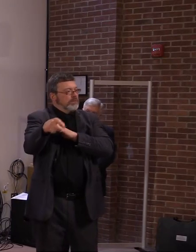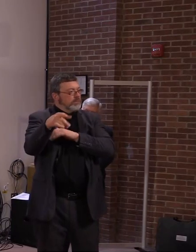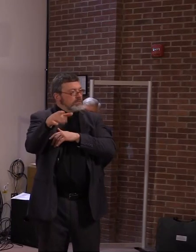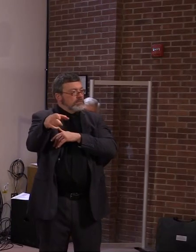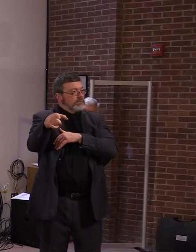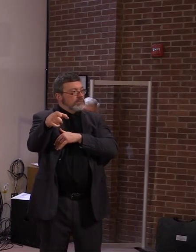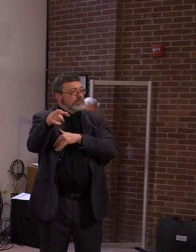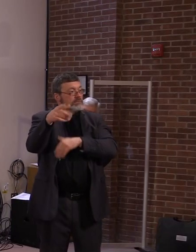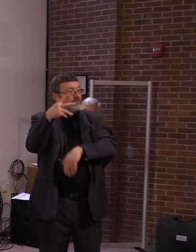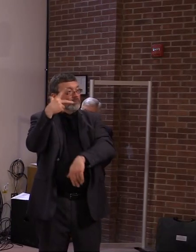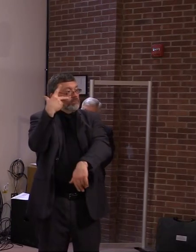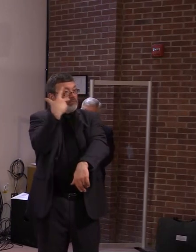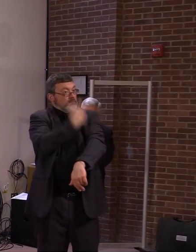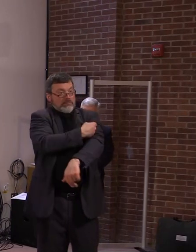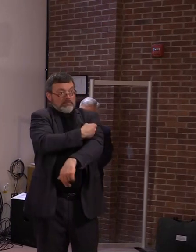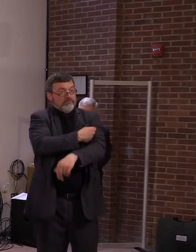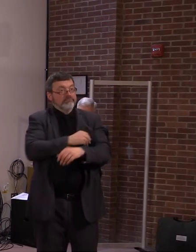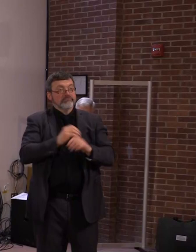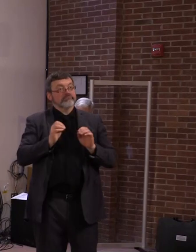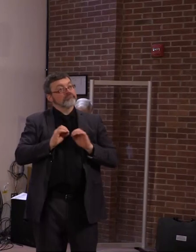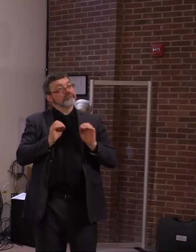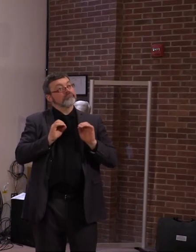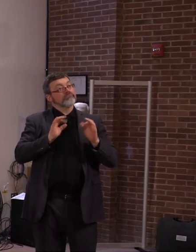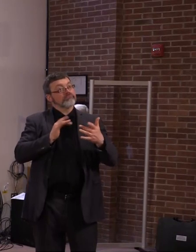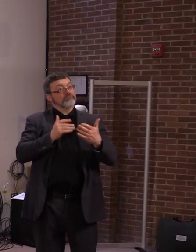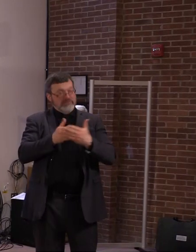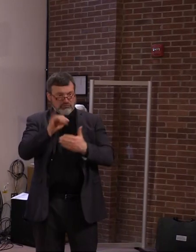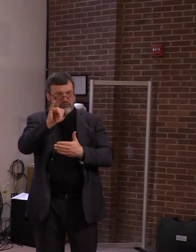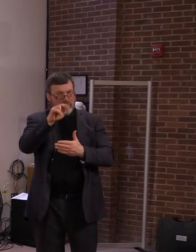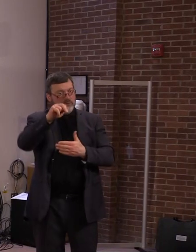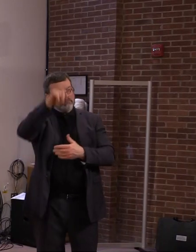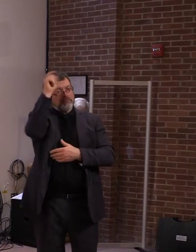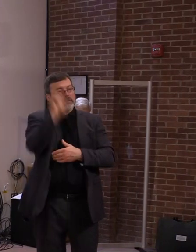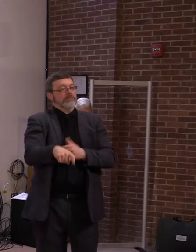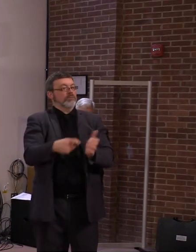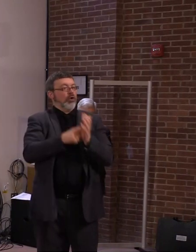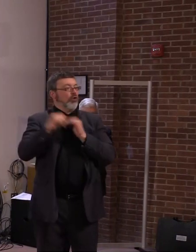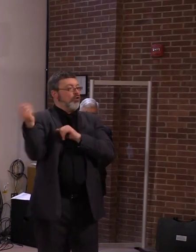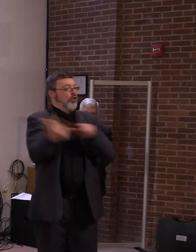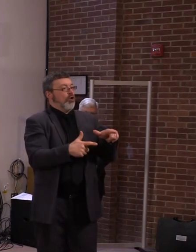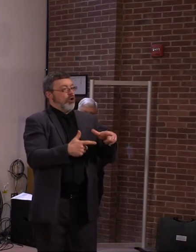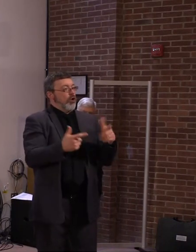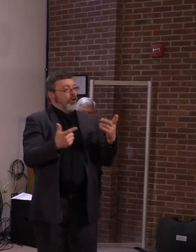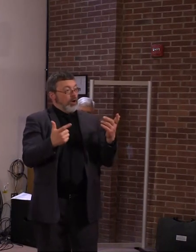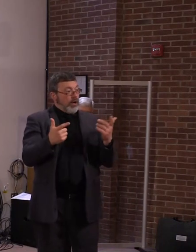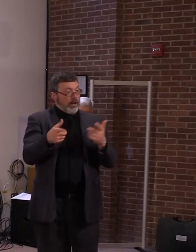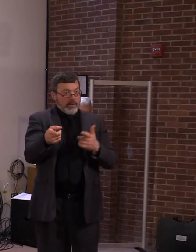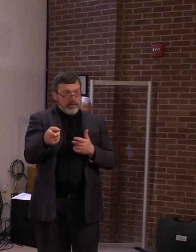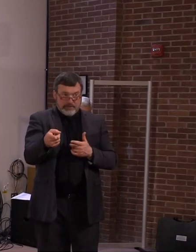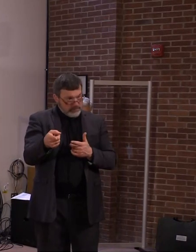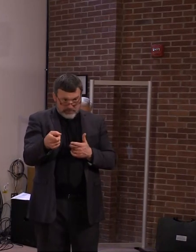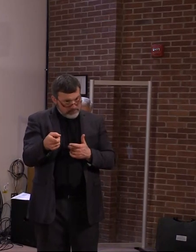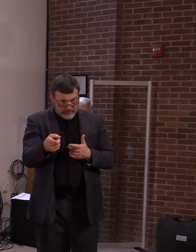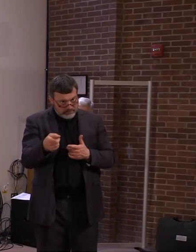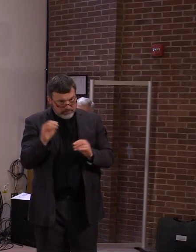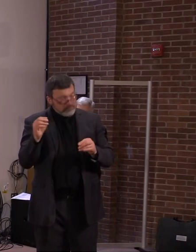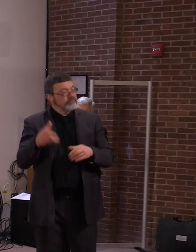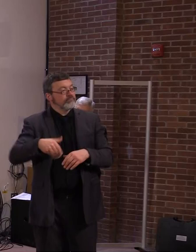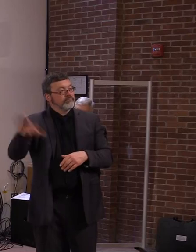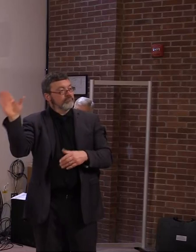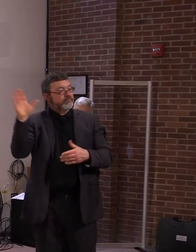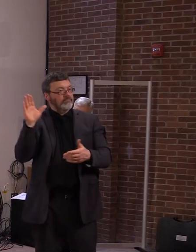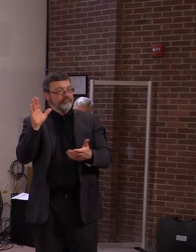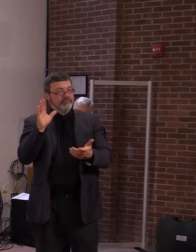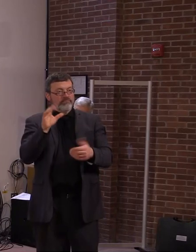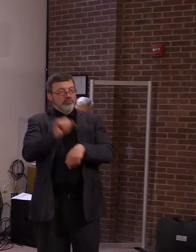January 4th, or they won't be able to work there anymore. That's their prerogative, and I look